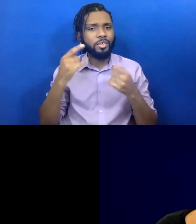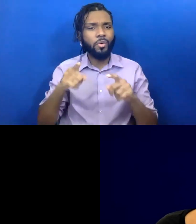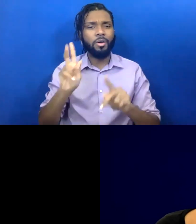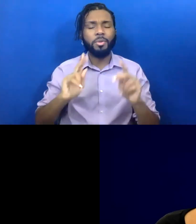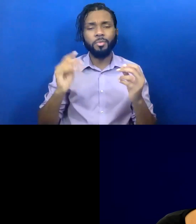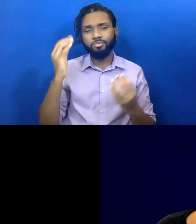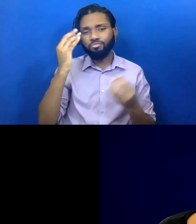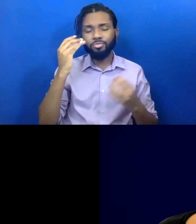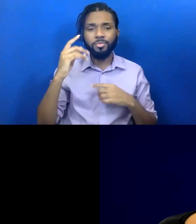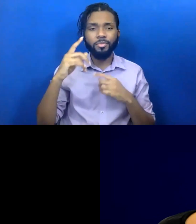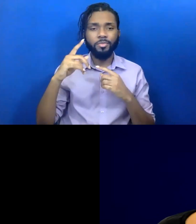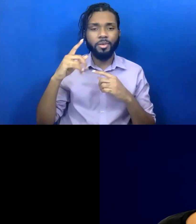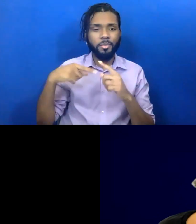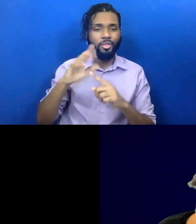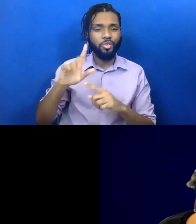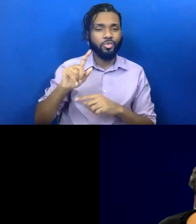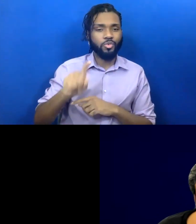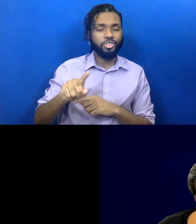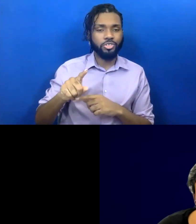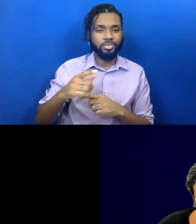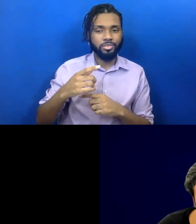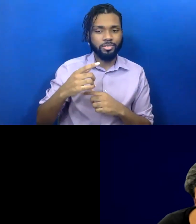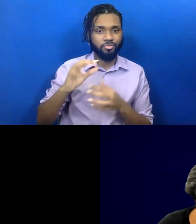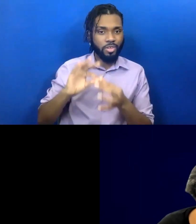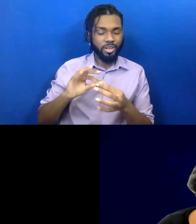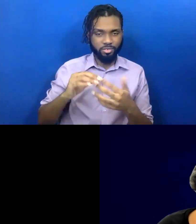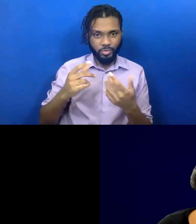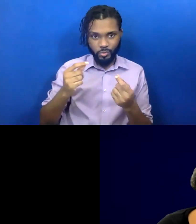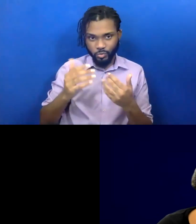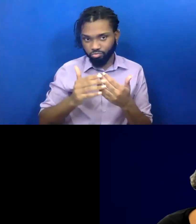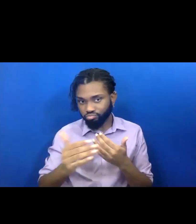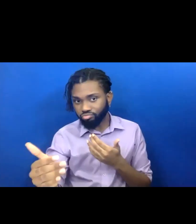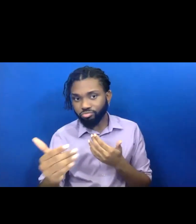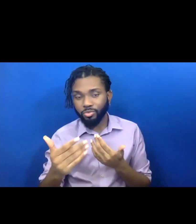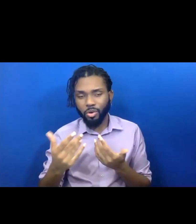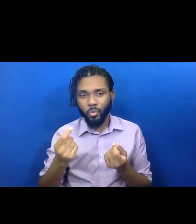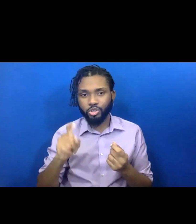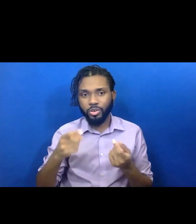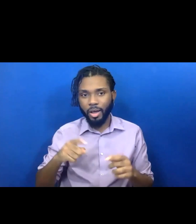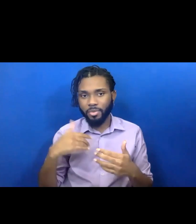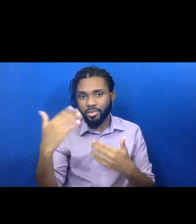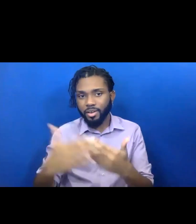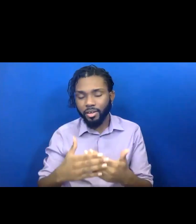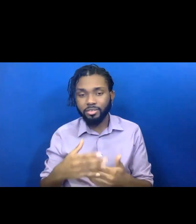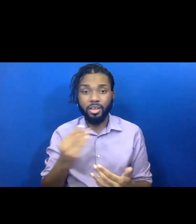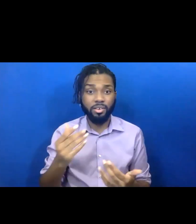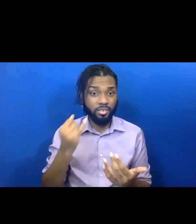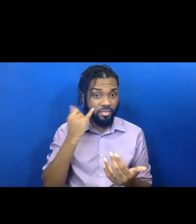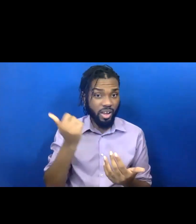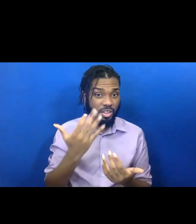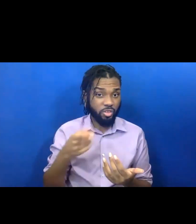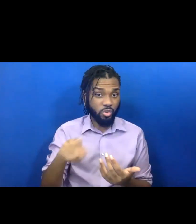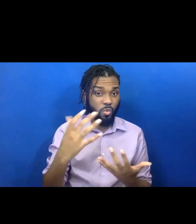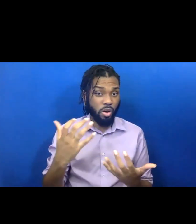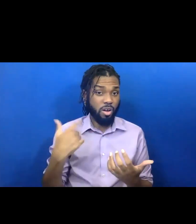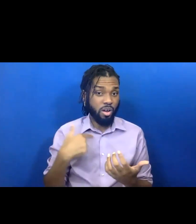about how should we move forward? What should happen next? And just anything you'd want us to be thinking about. And then we see the